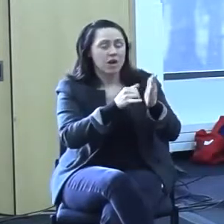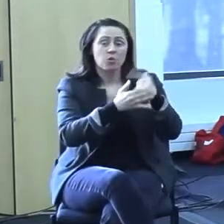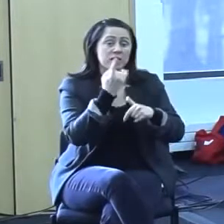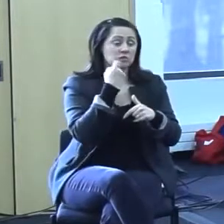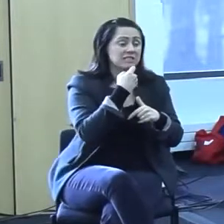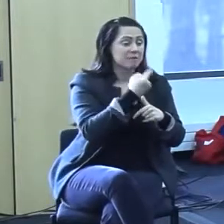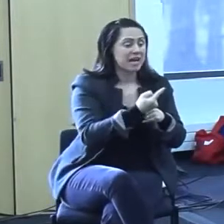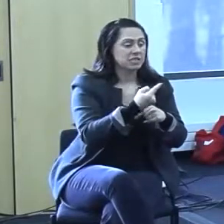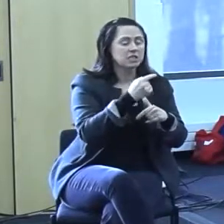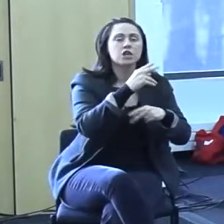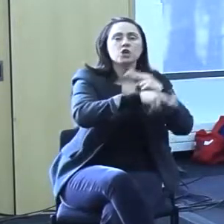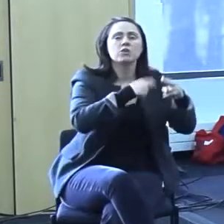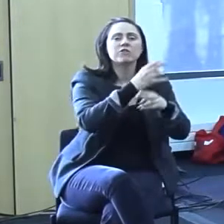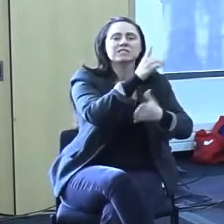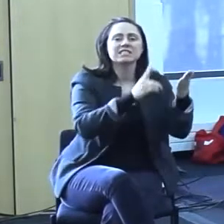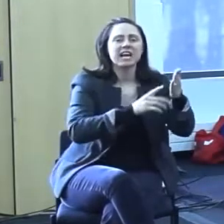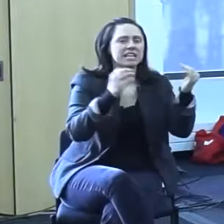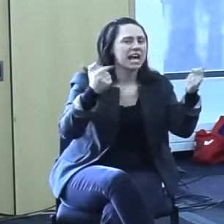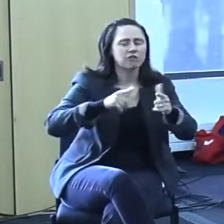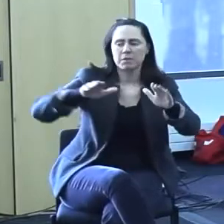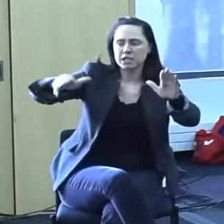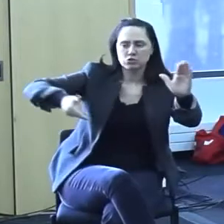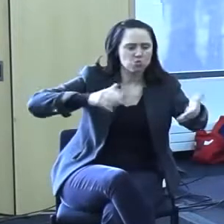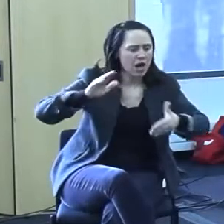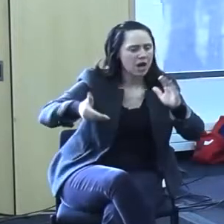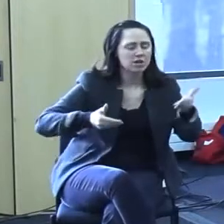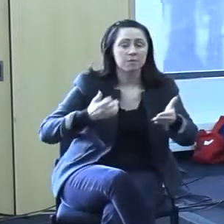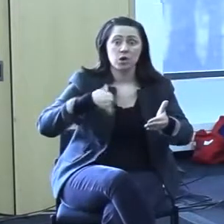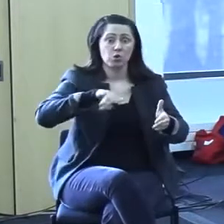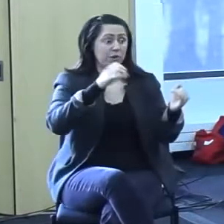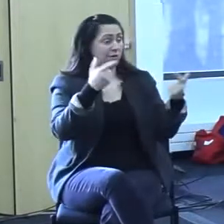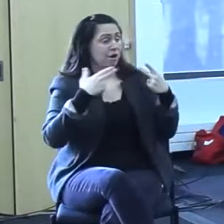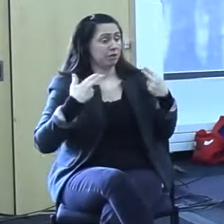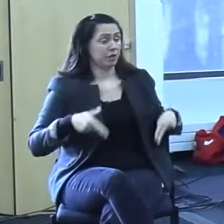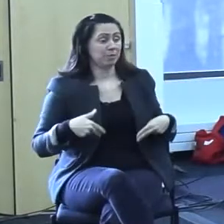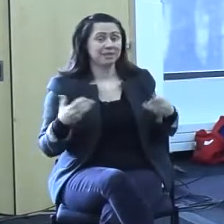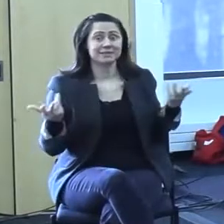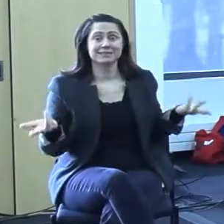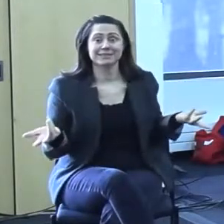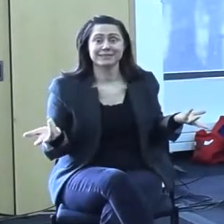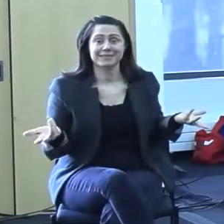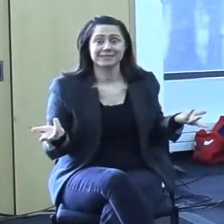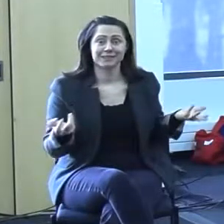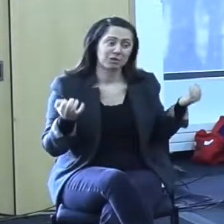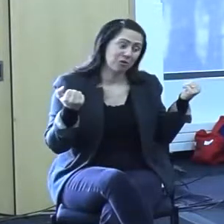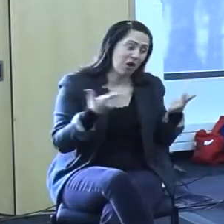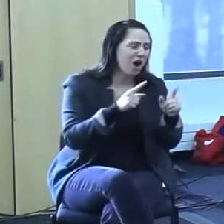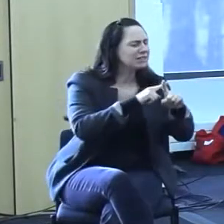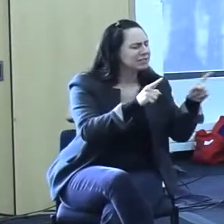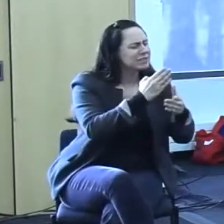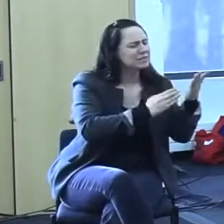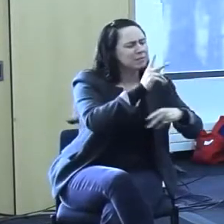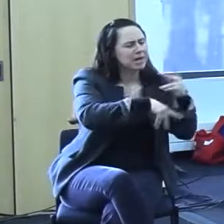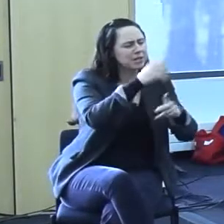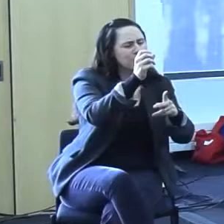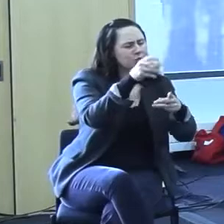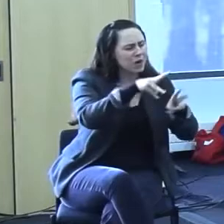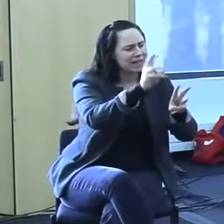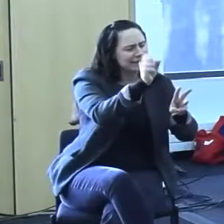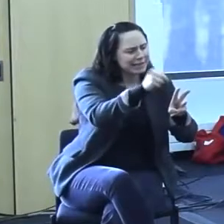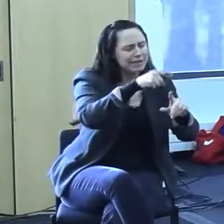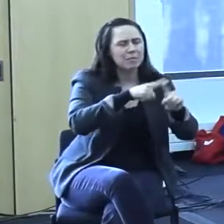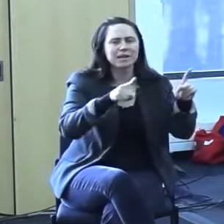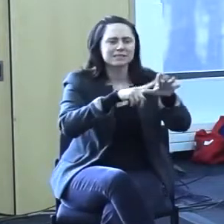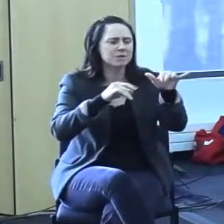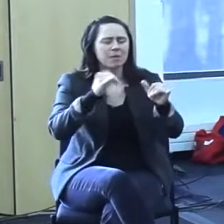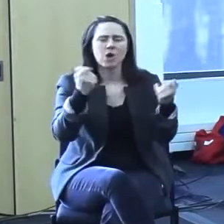that universal design, that everybody's welcome, that, I mean, we are all humans, we are all different in some kind of way, but we all need to